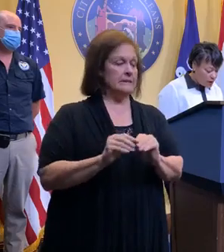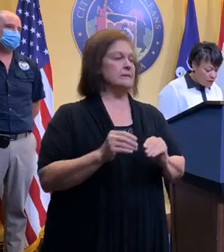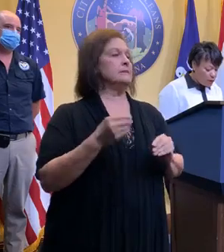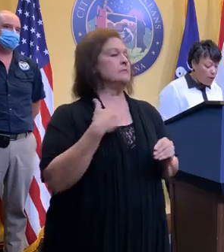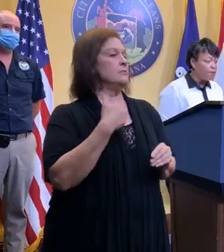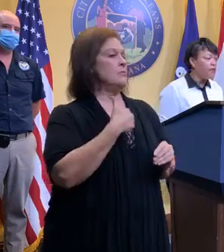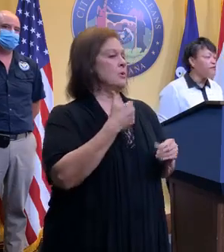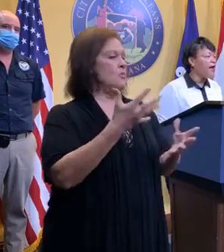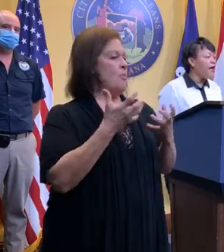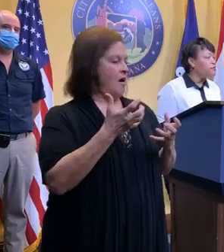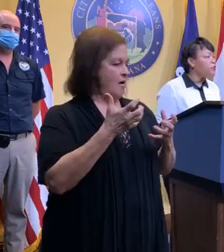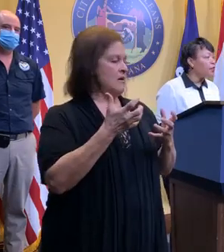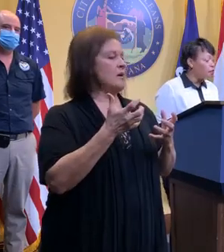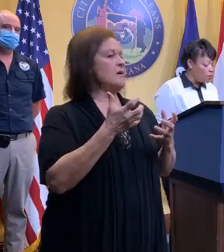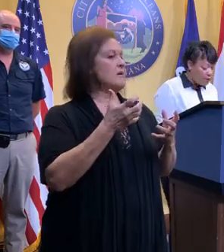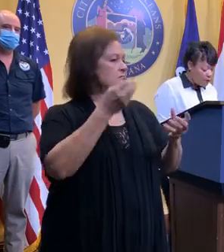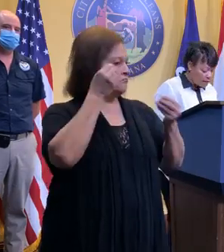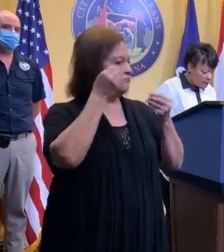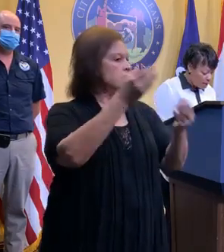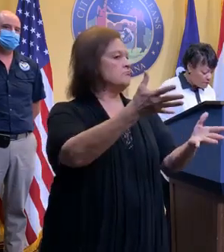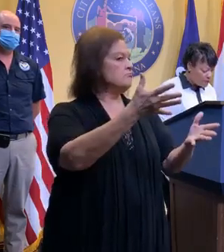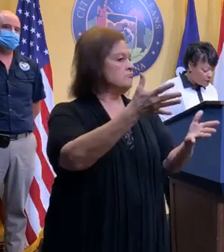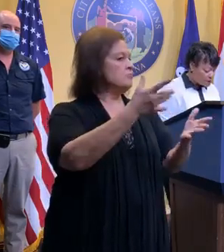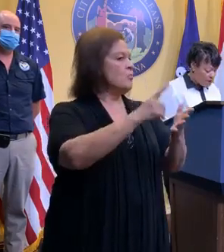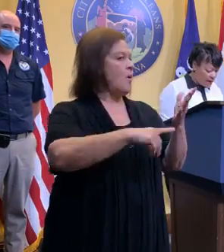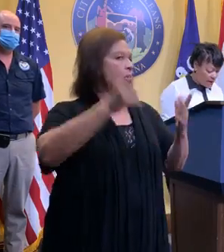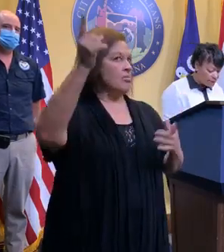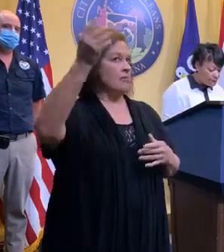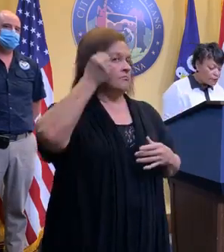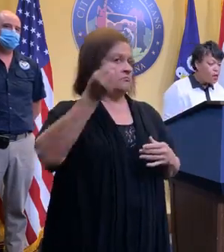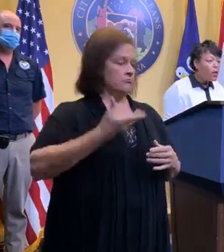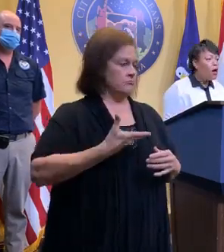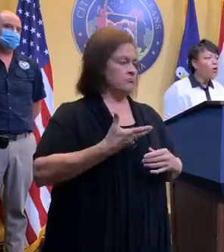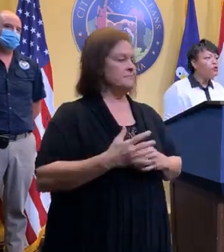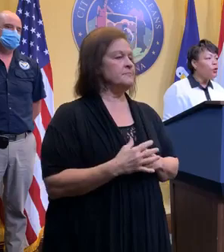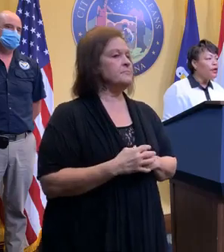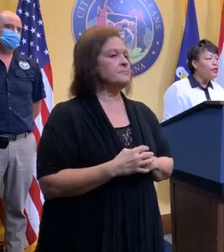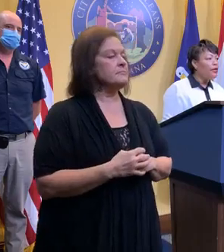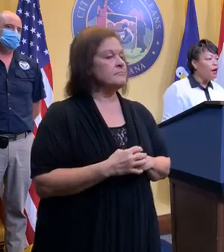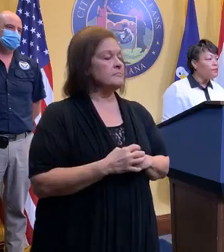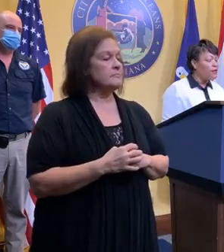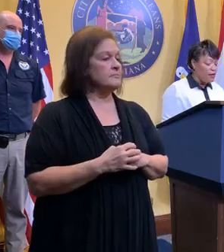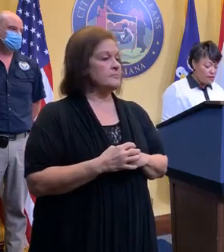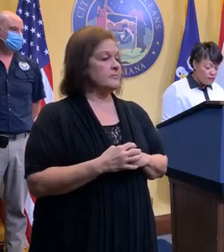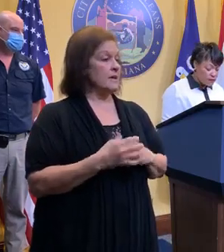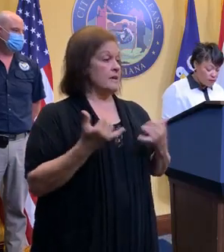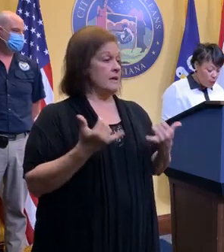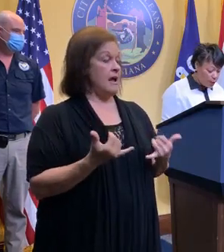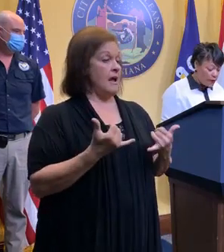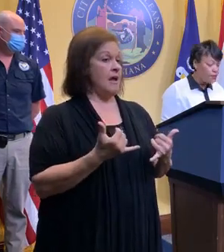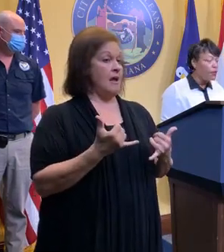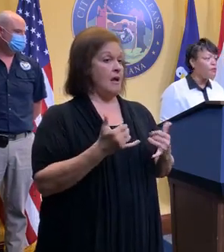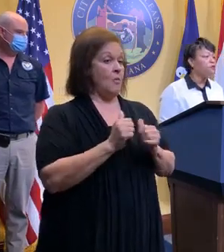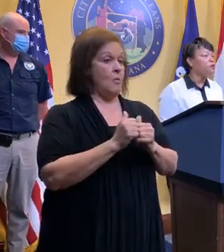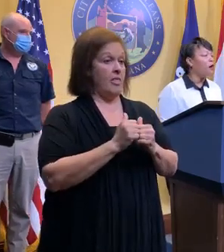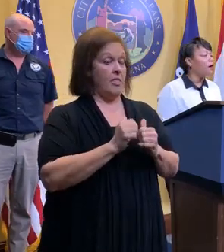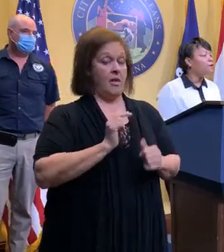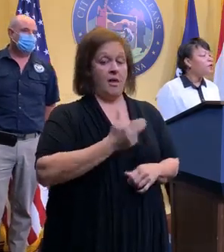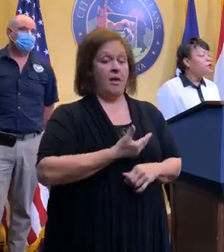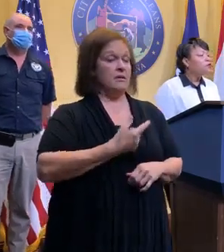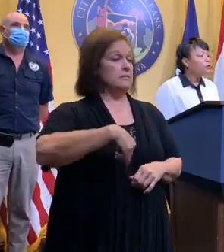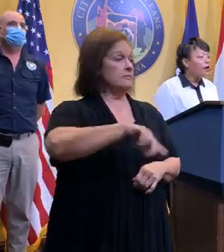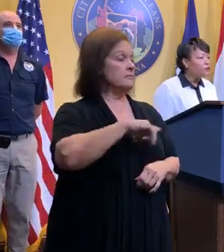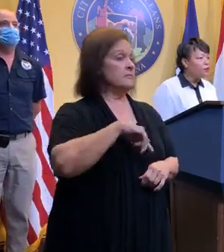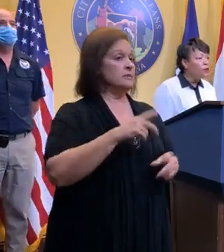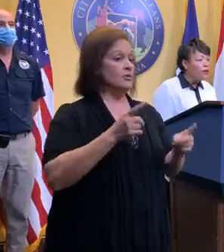we're wanting to give you updates as we know them firsthand. Joining me this morning, of course, is